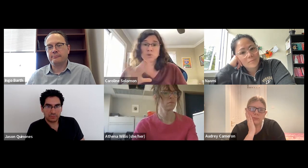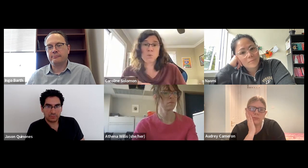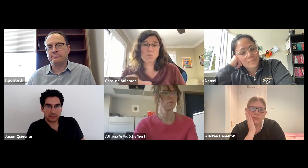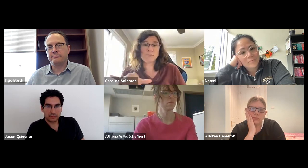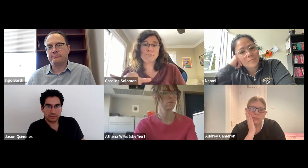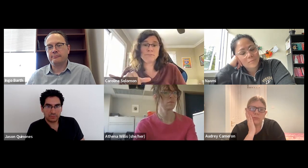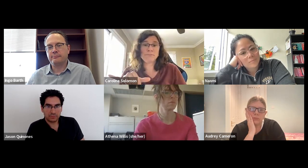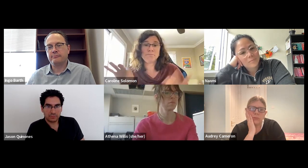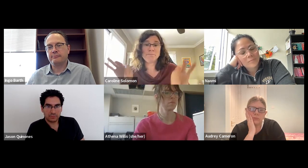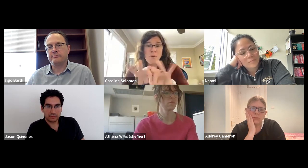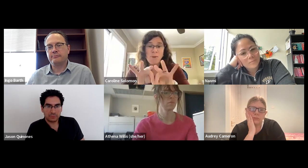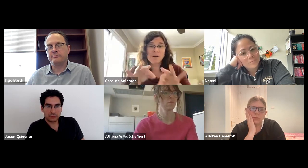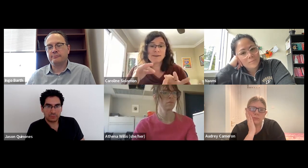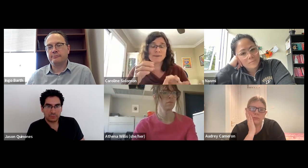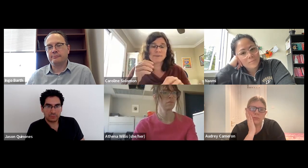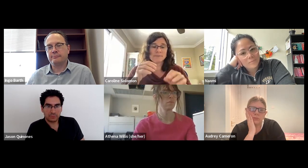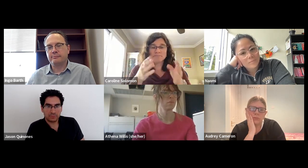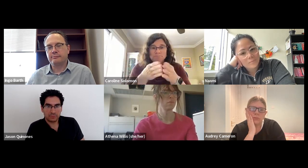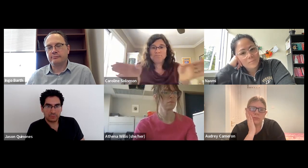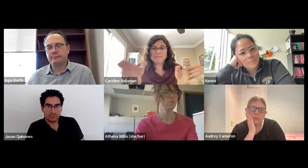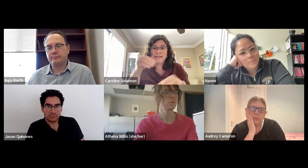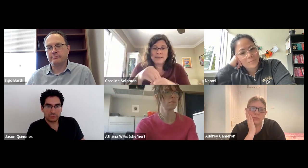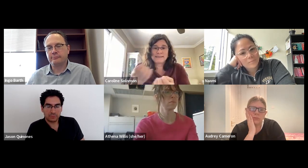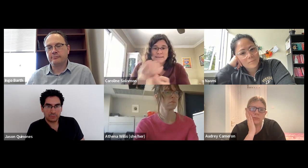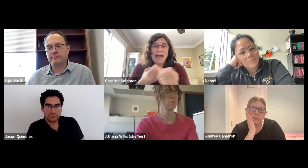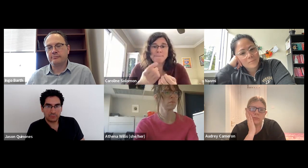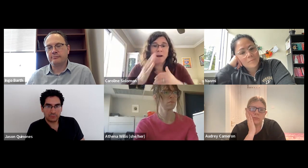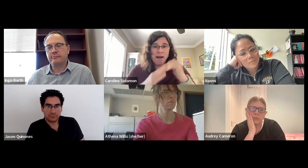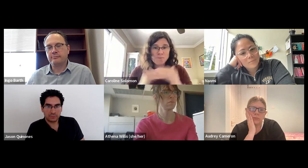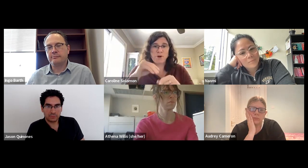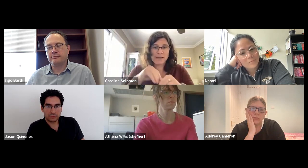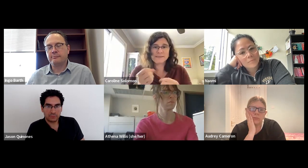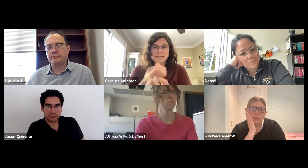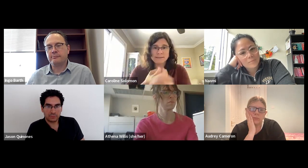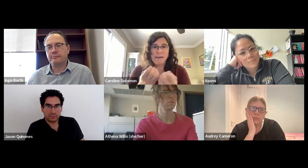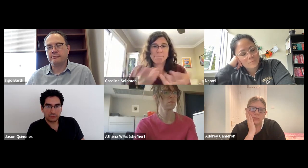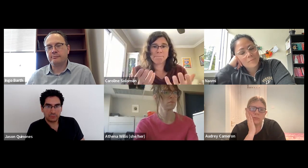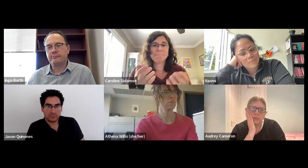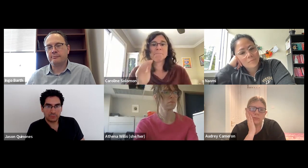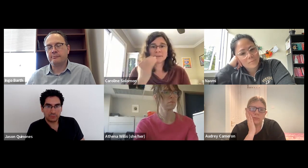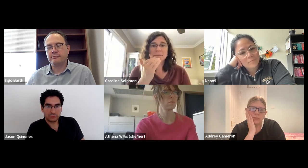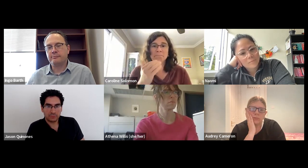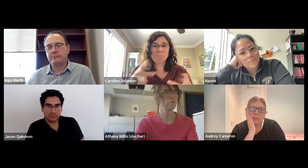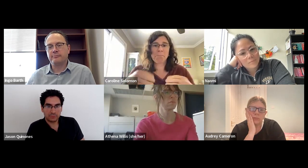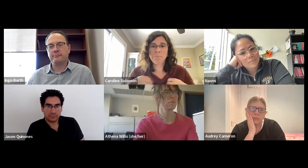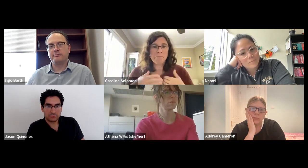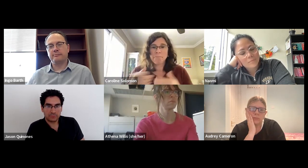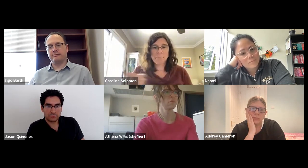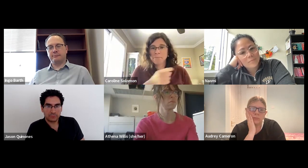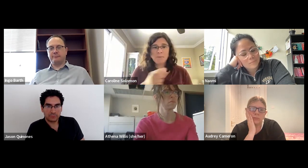or potentially biology as well. It's important to have interpreters, you know, who are just feeling comfortable in STEM